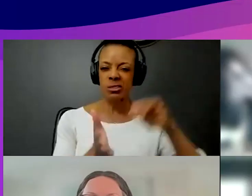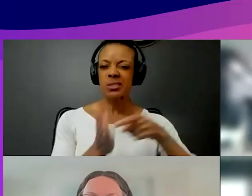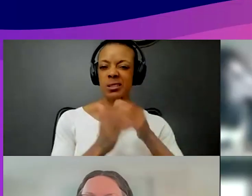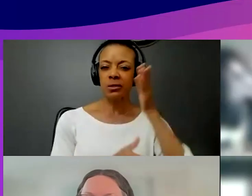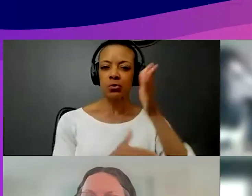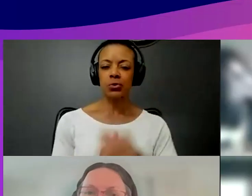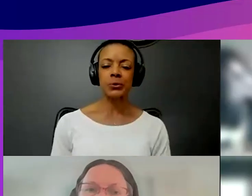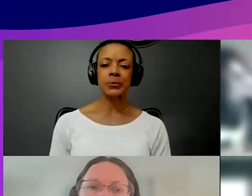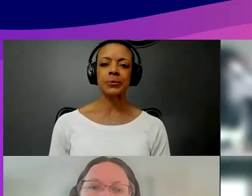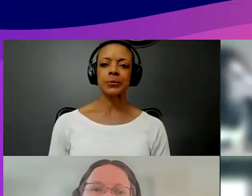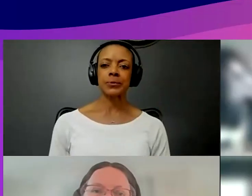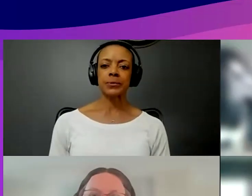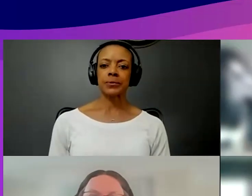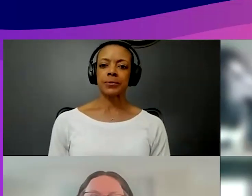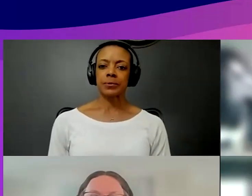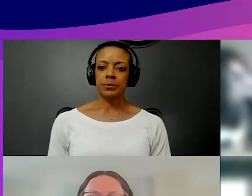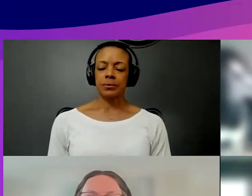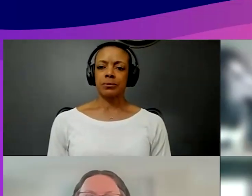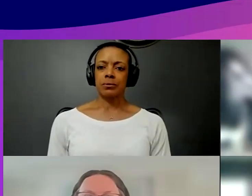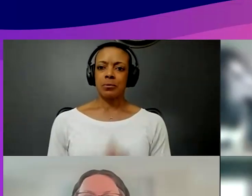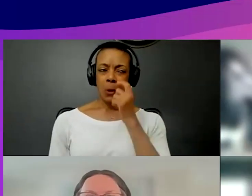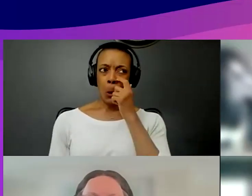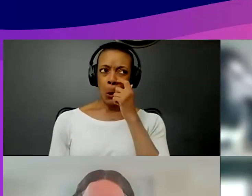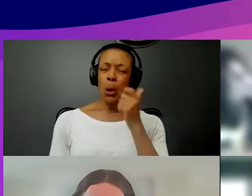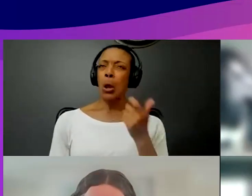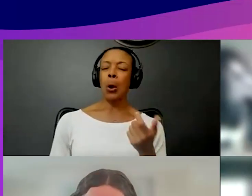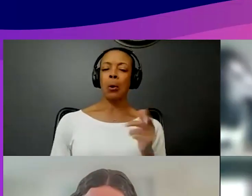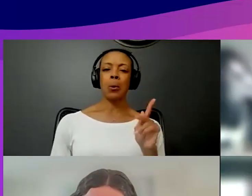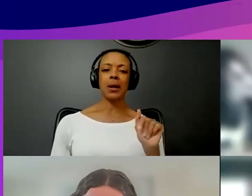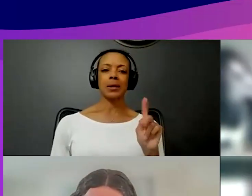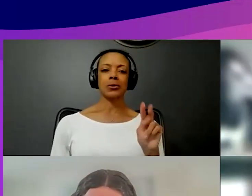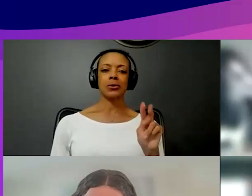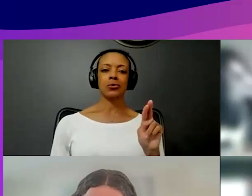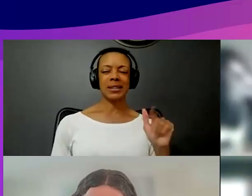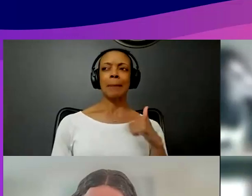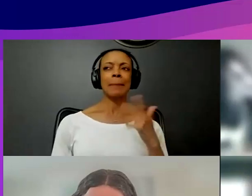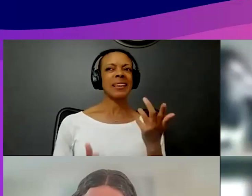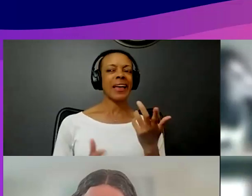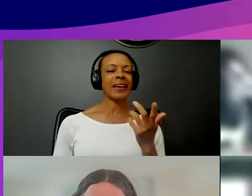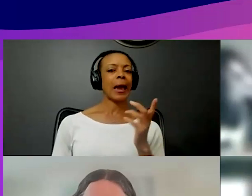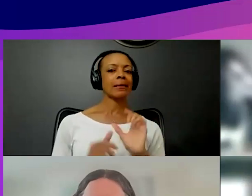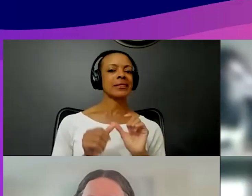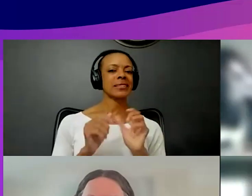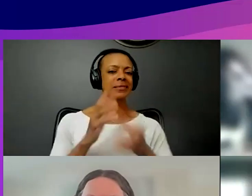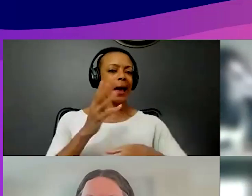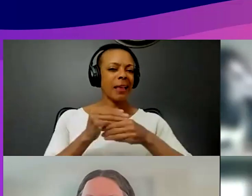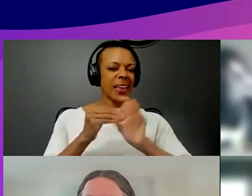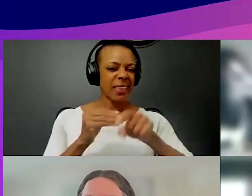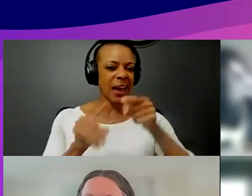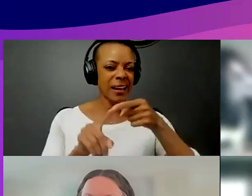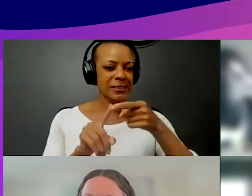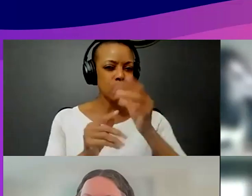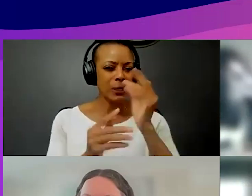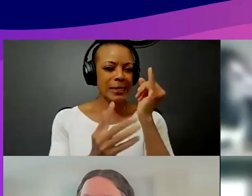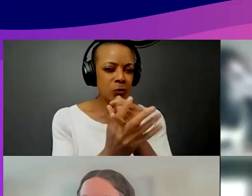I think I want to lean into an intervention question because, somebody asks about kind of the